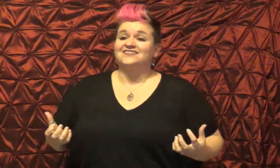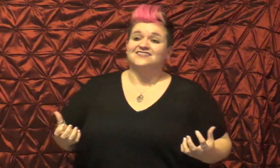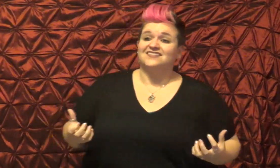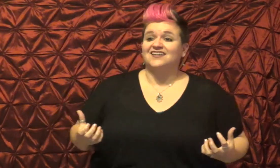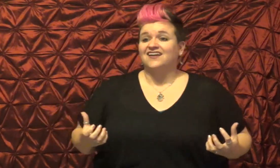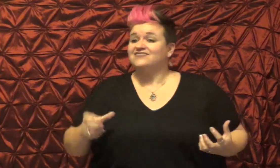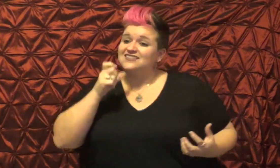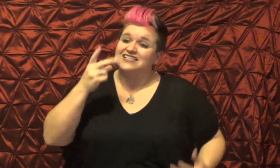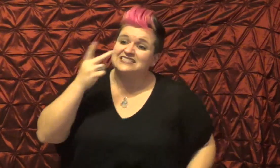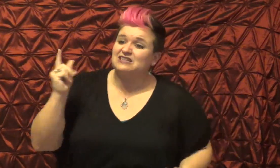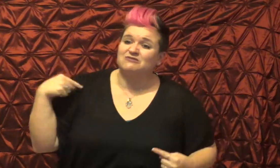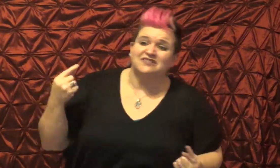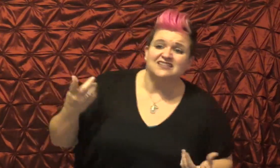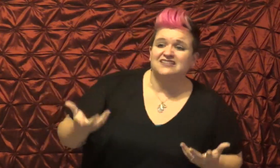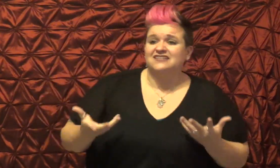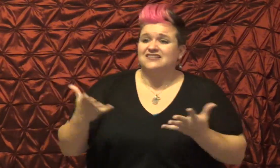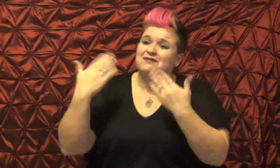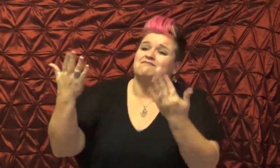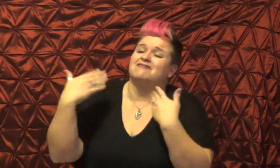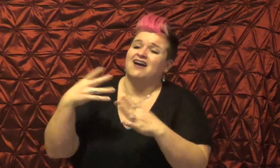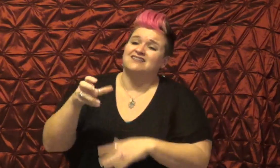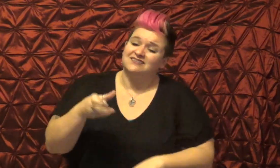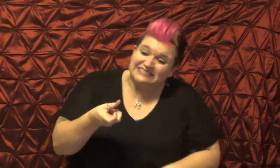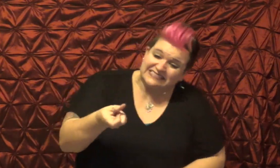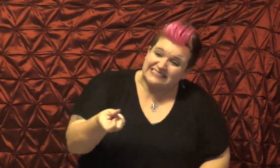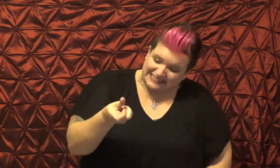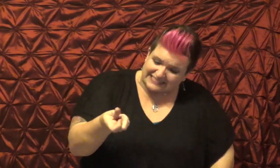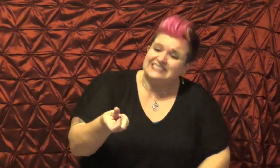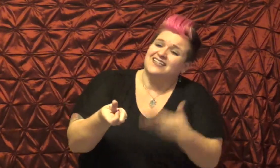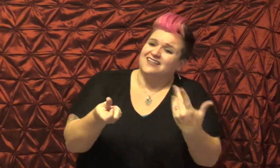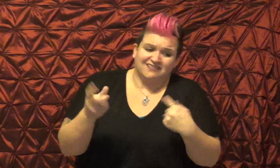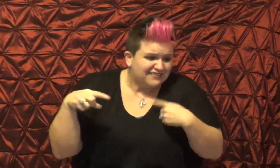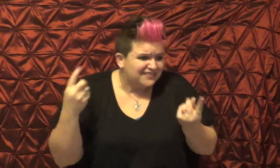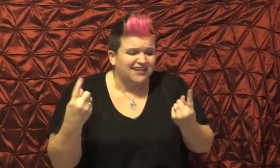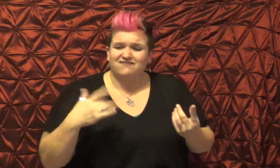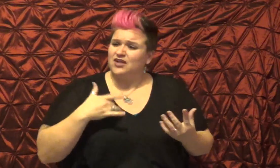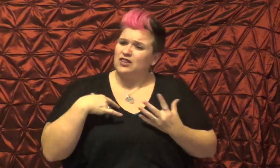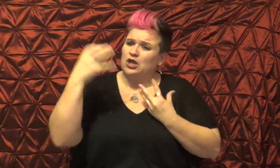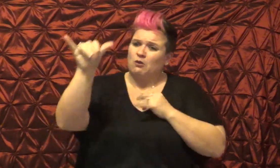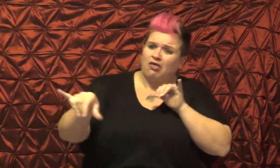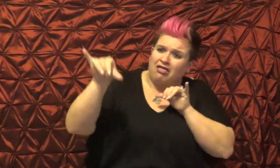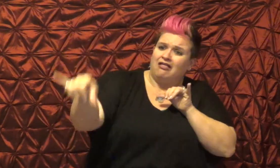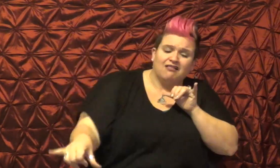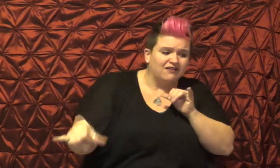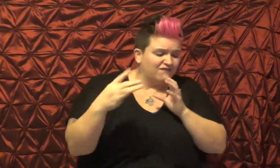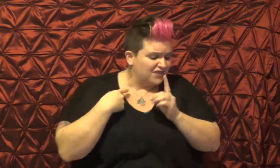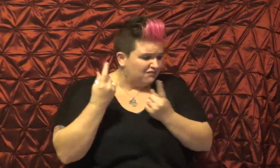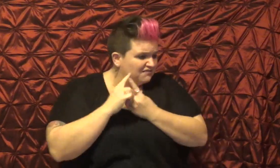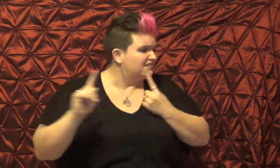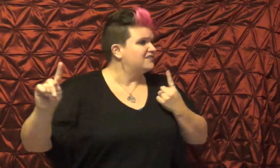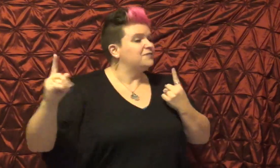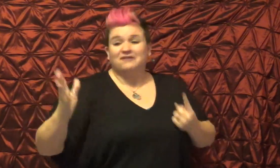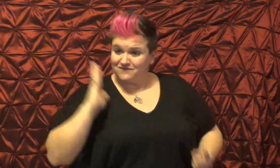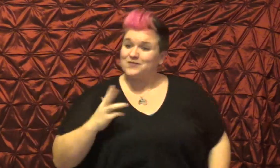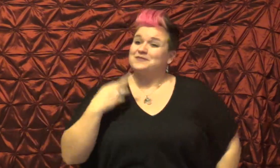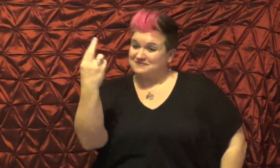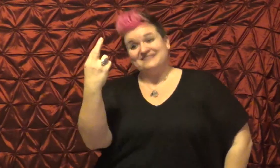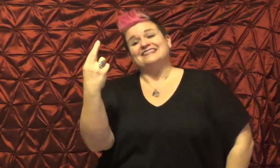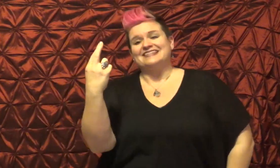you anymore. Come out the door, it's like you've gone away. We used to be best buddies,